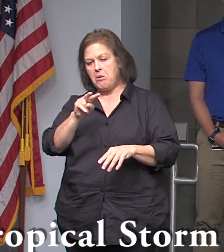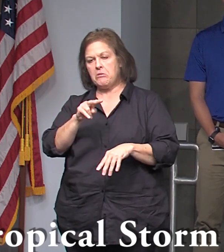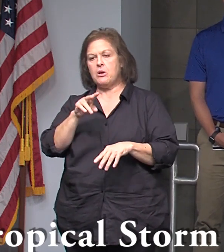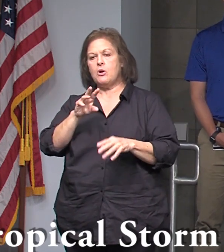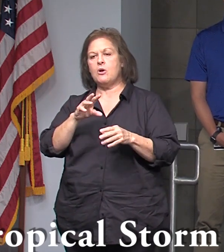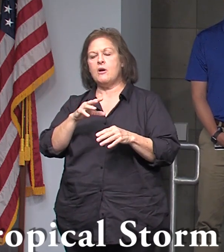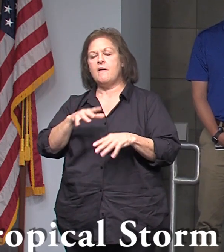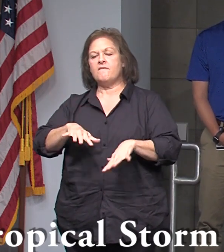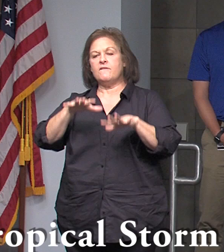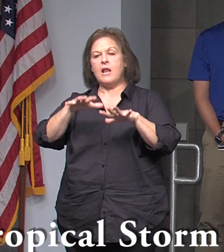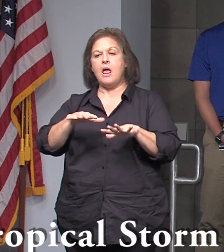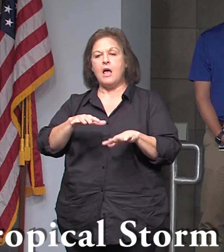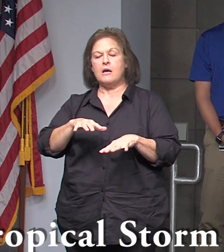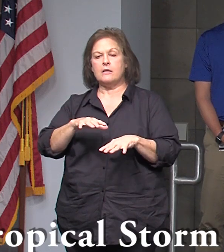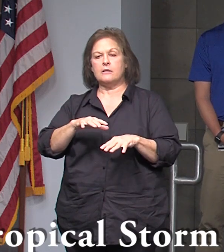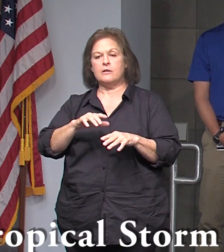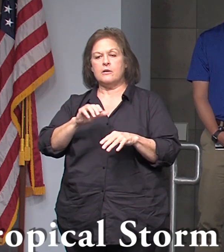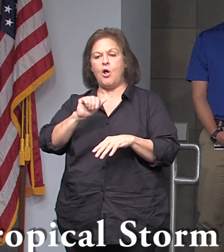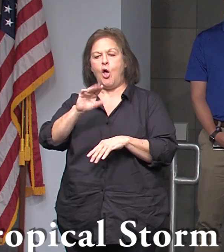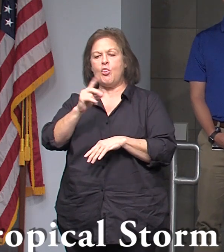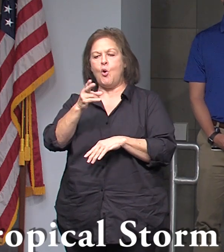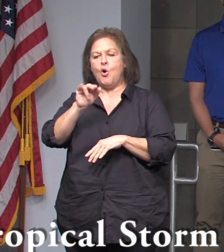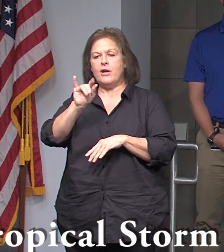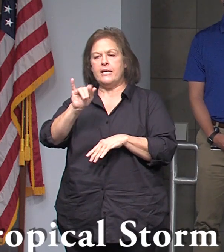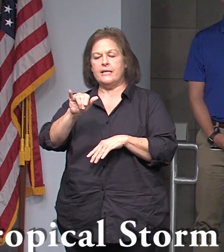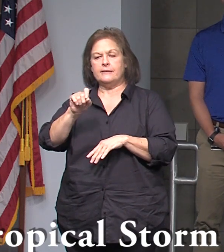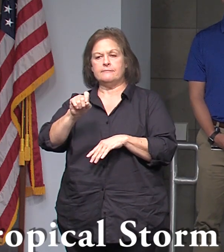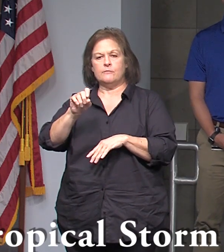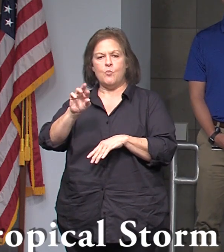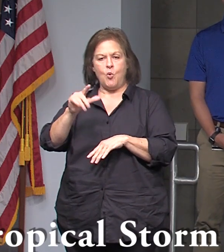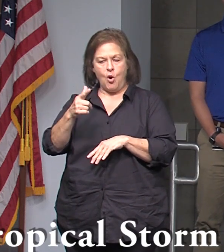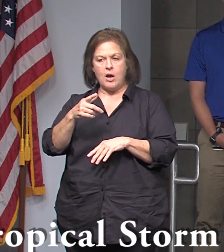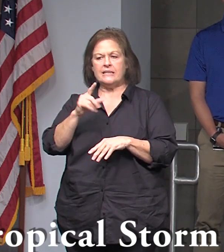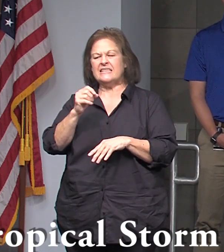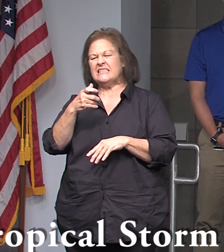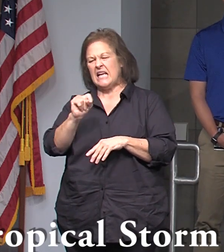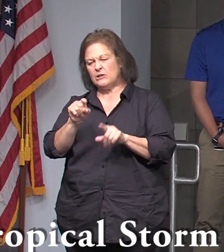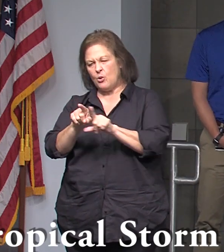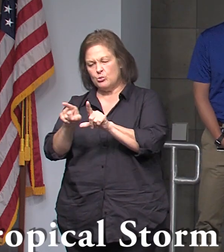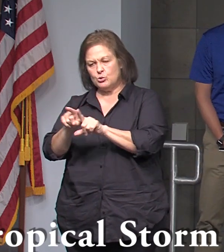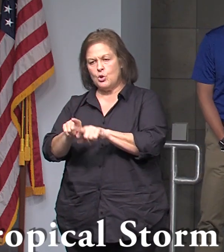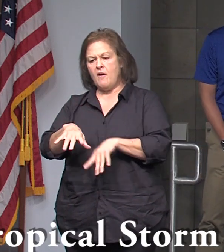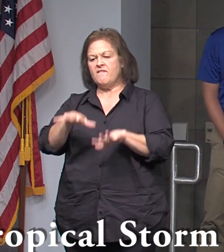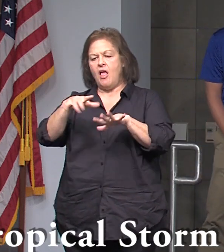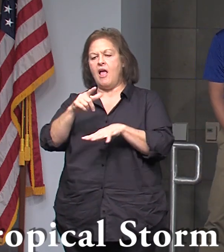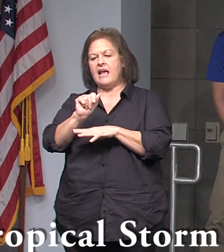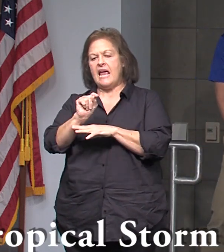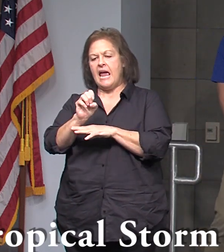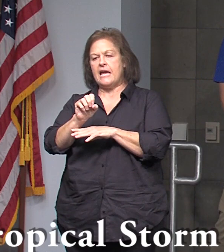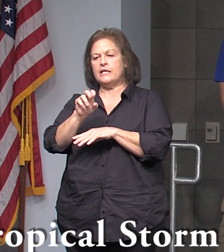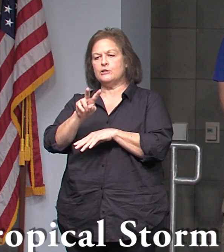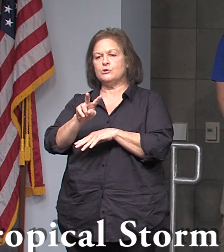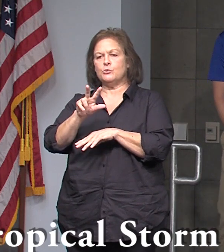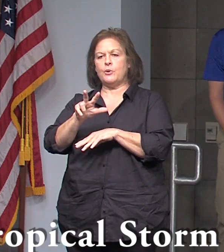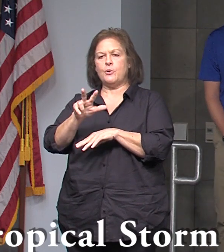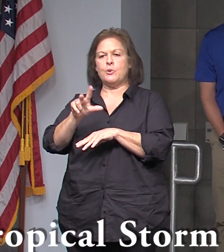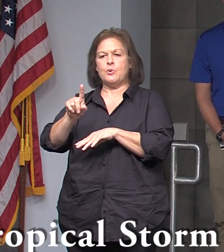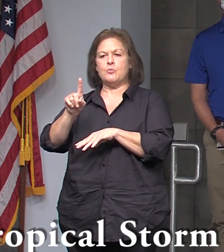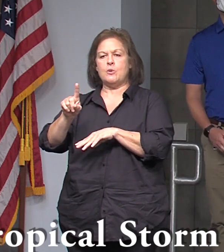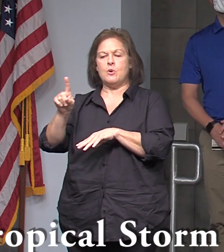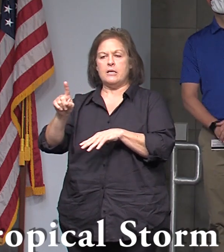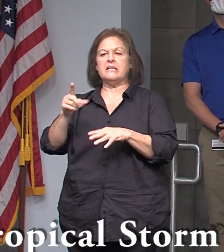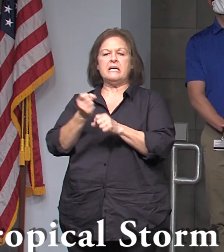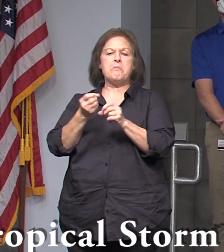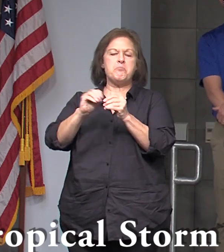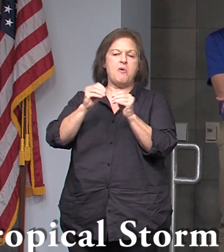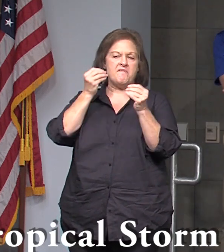is floodauthority.org. And you can also subscribe to our text alerts. You can text floodgate to 333-111 to